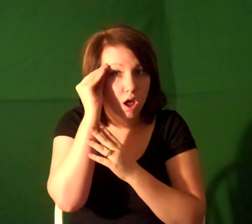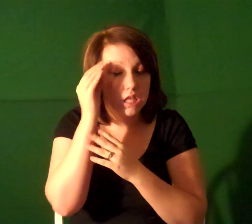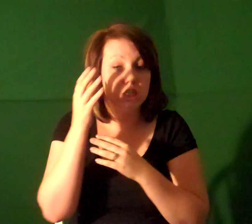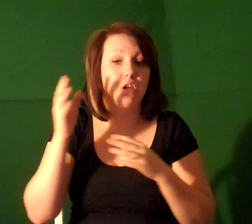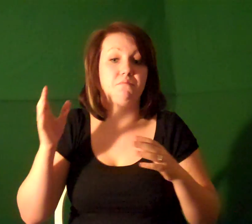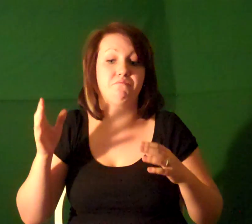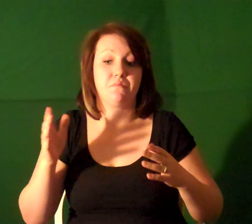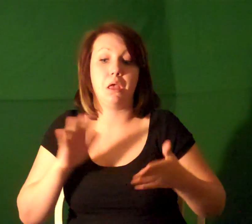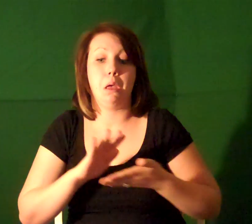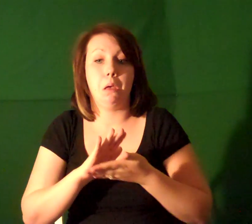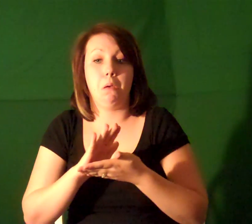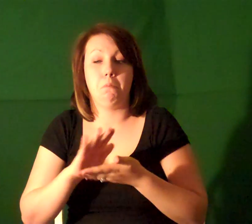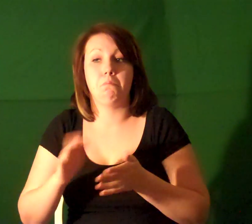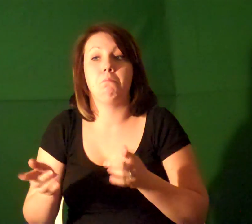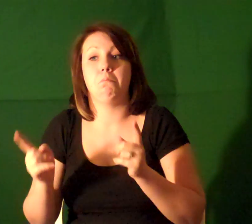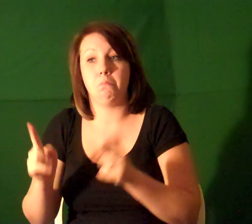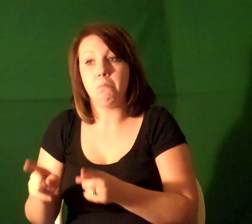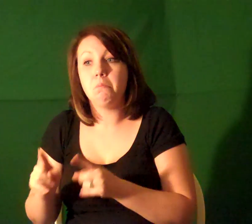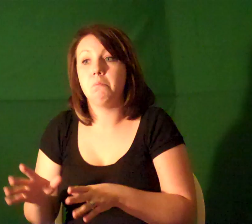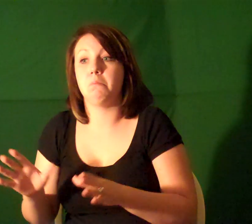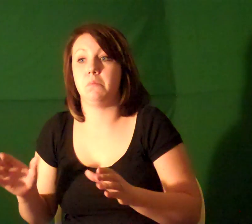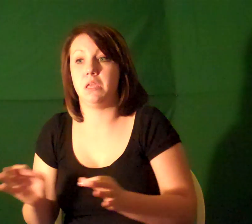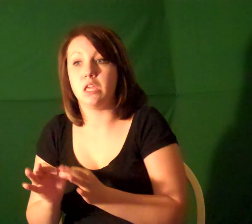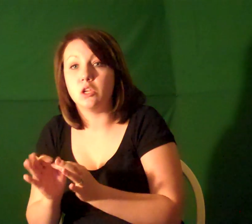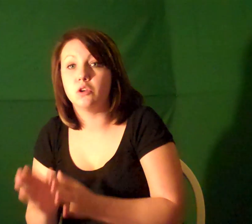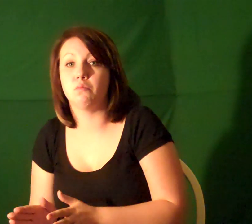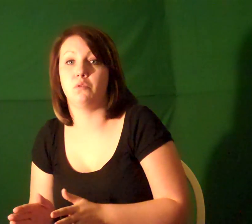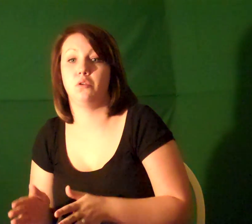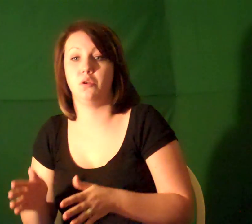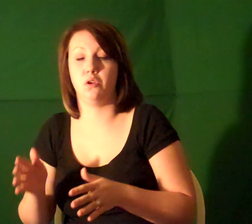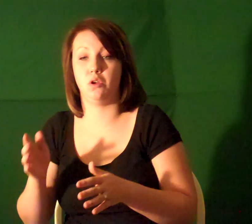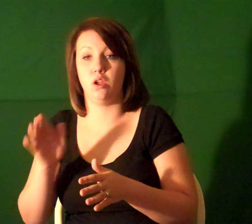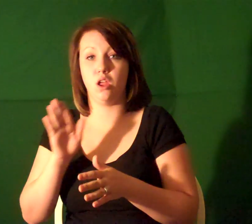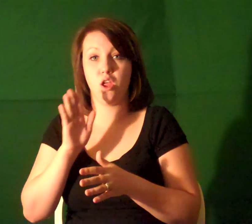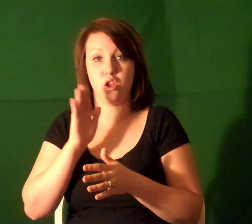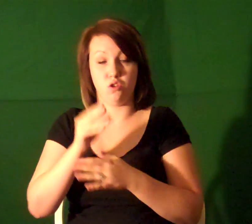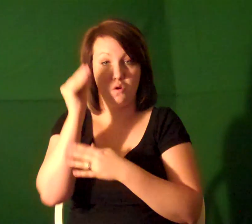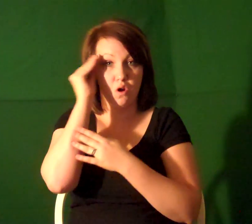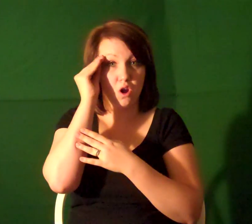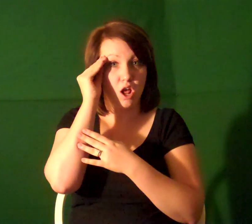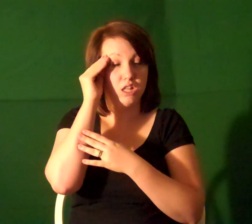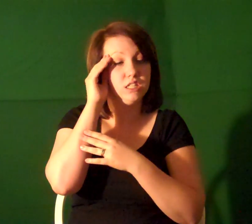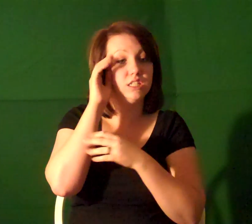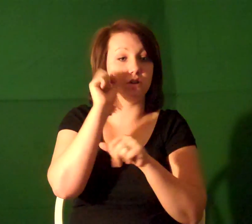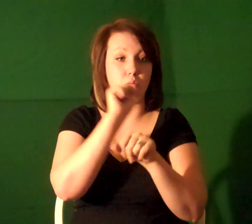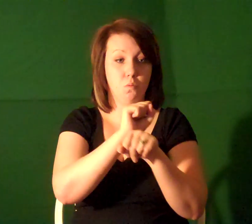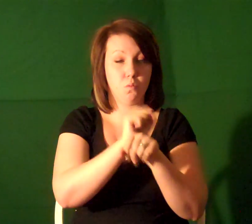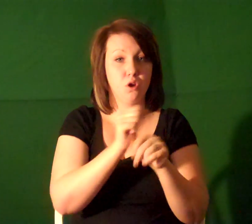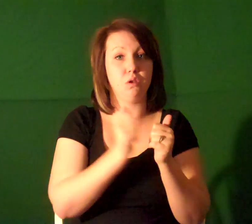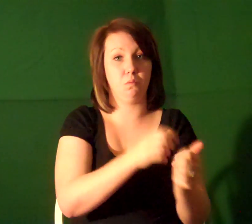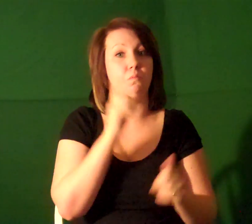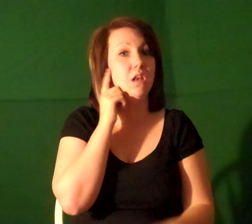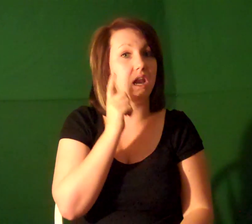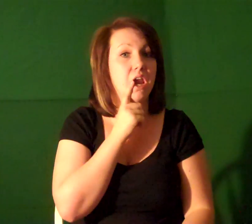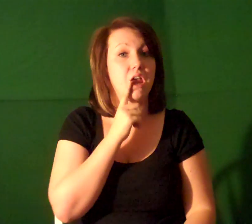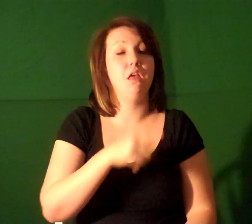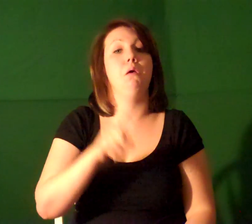profession, working with deaf. So you must take the written test before you can even